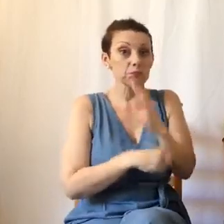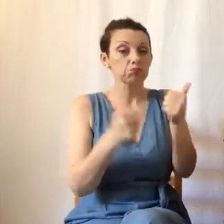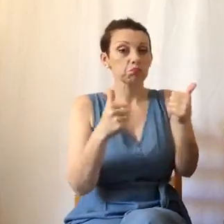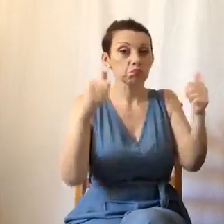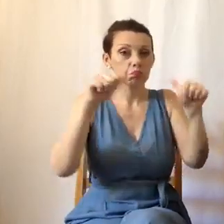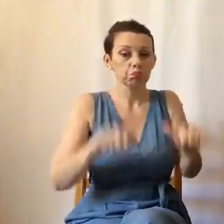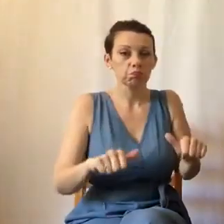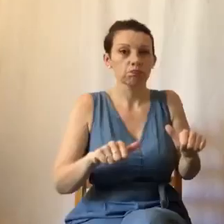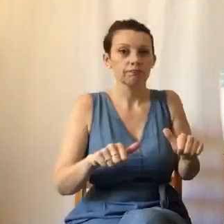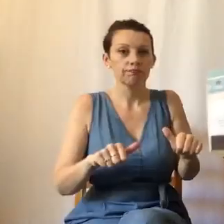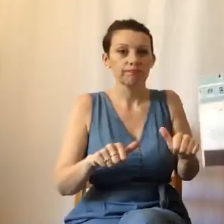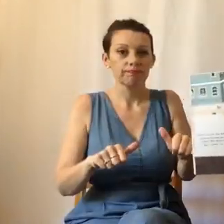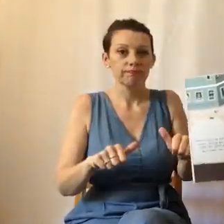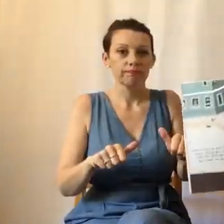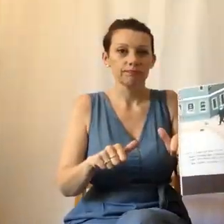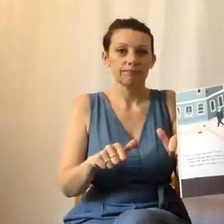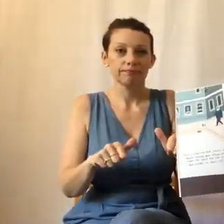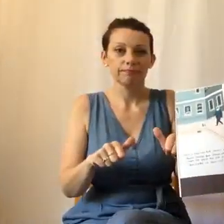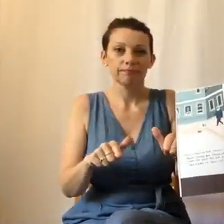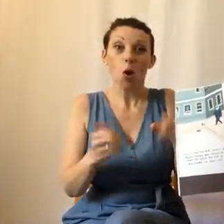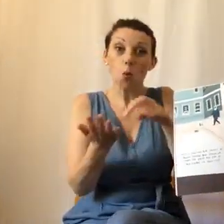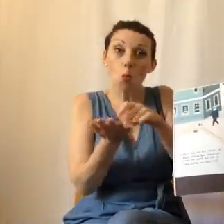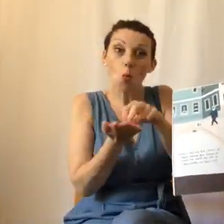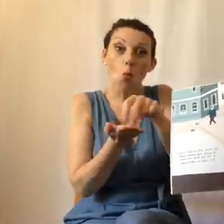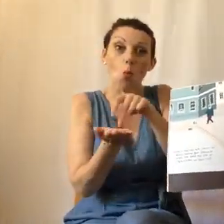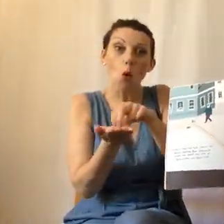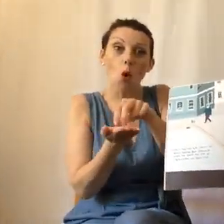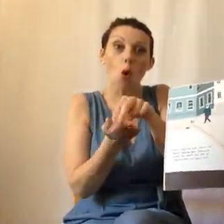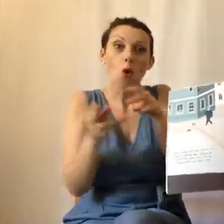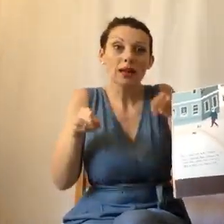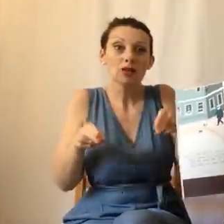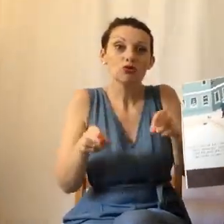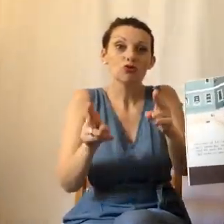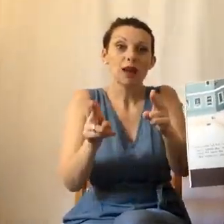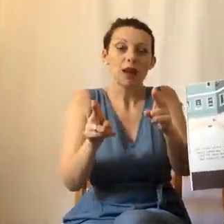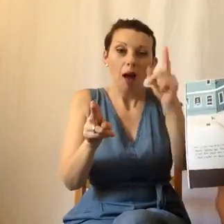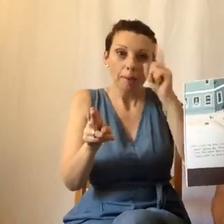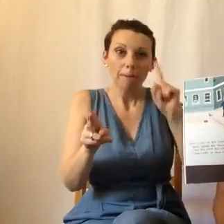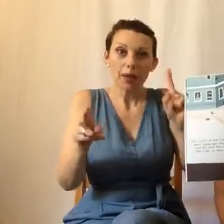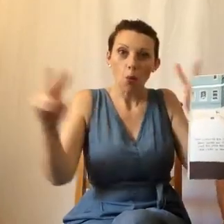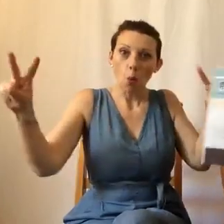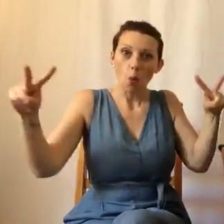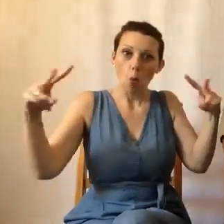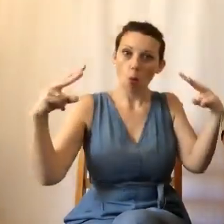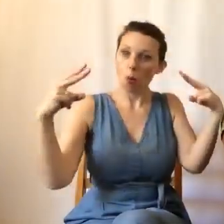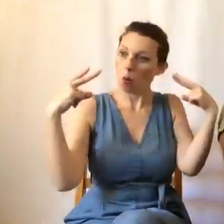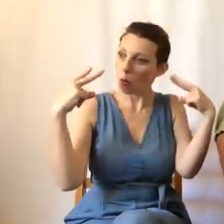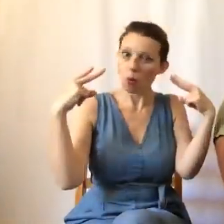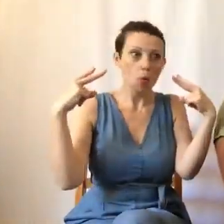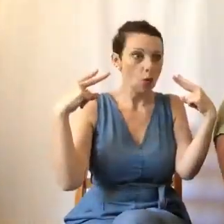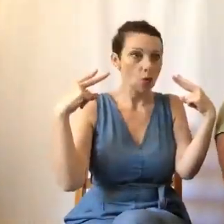Oh, better show you. There they are, walking through the street, and all the people. Looks like a street near you, I think.